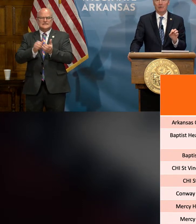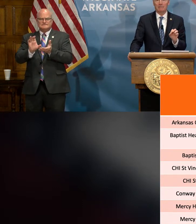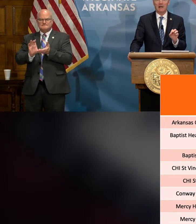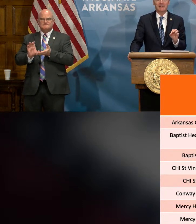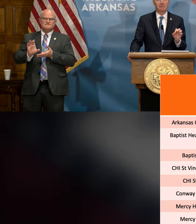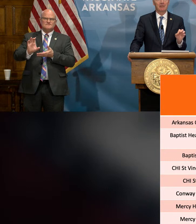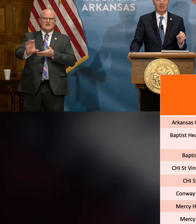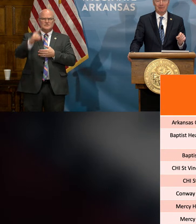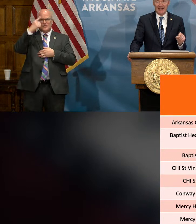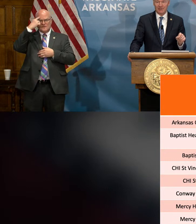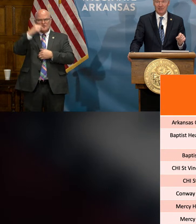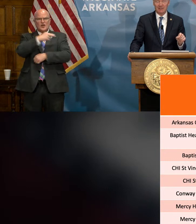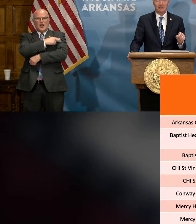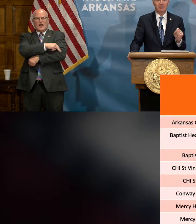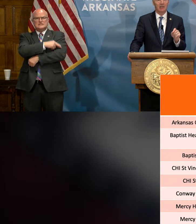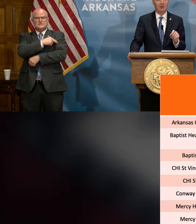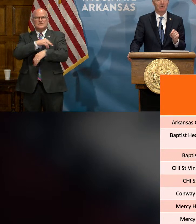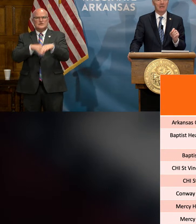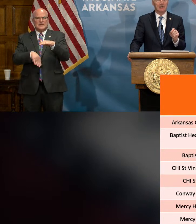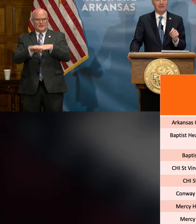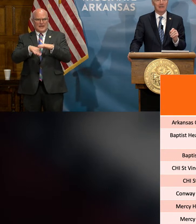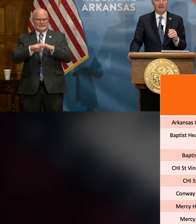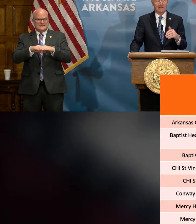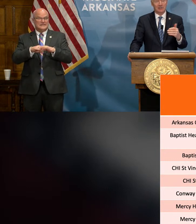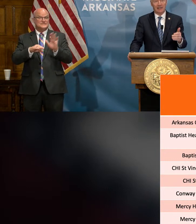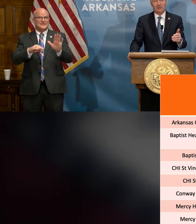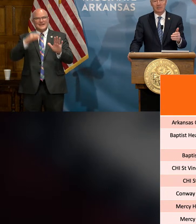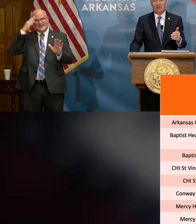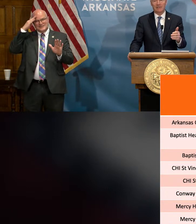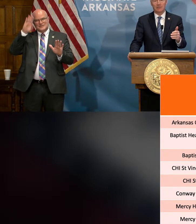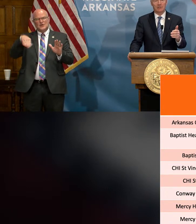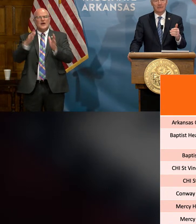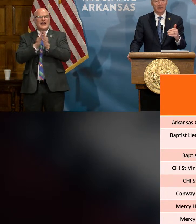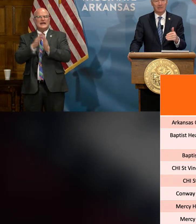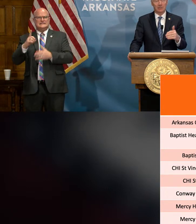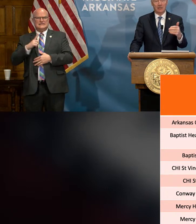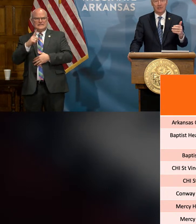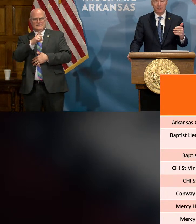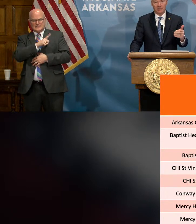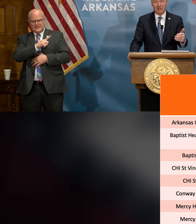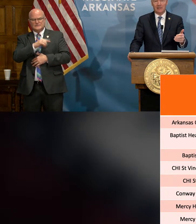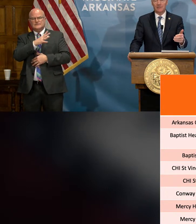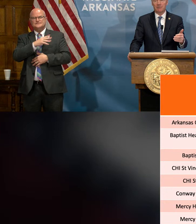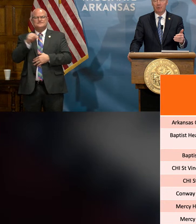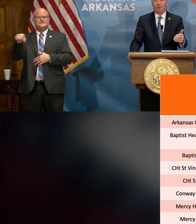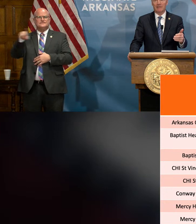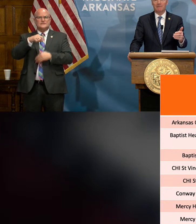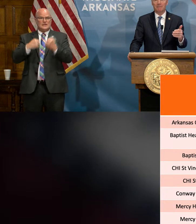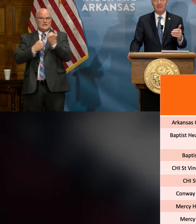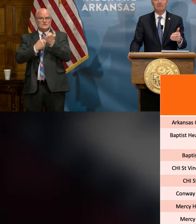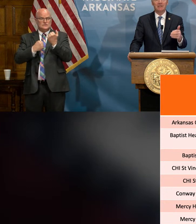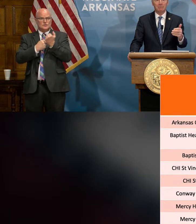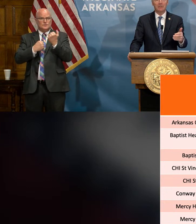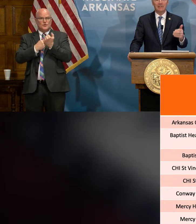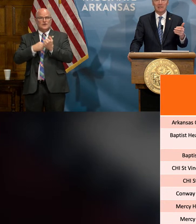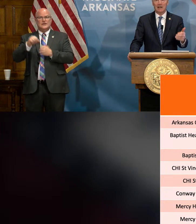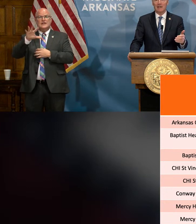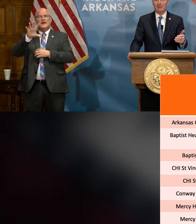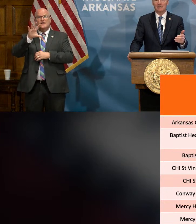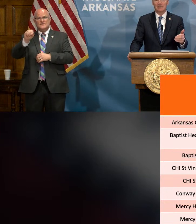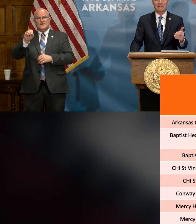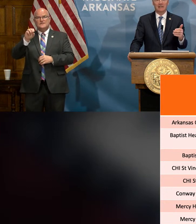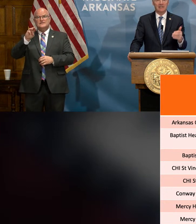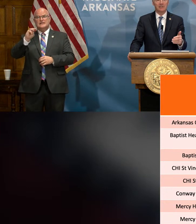investment for hospital capacity. As you know, I asked the legislature, and the legislature supported $50